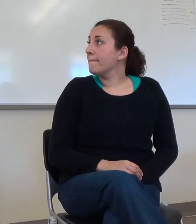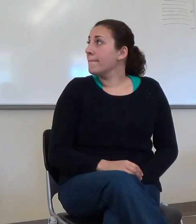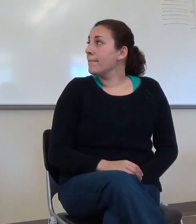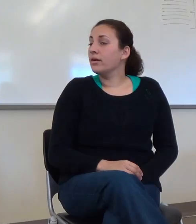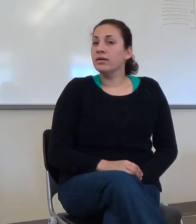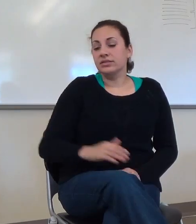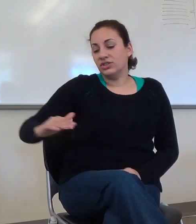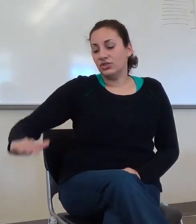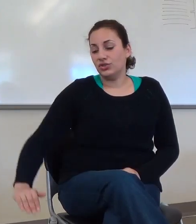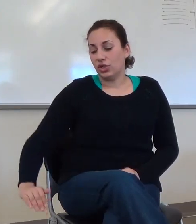Childhood, children,